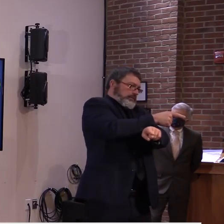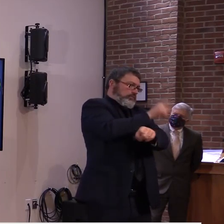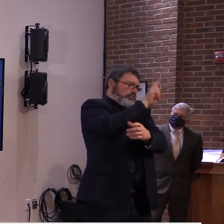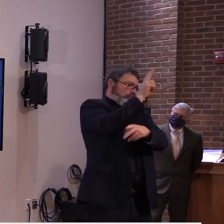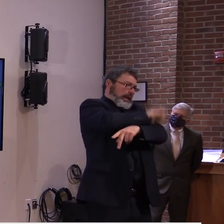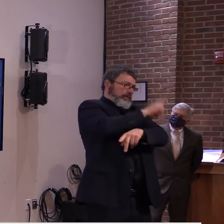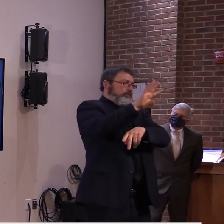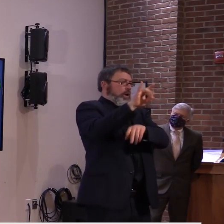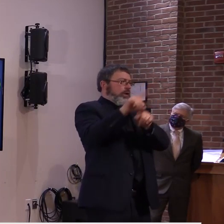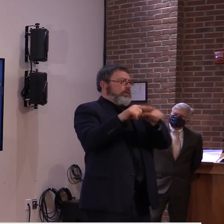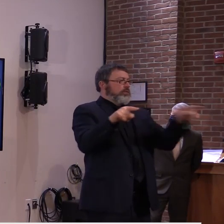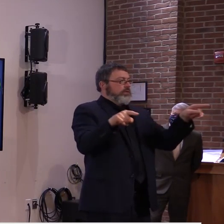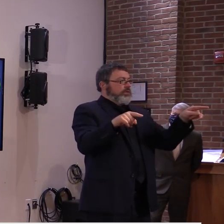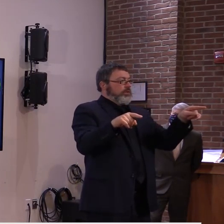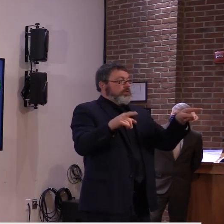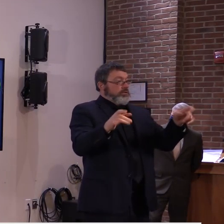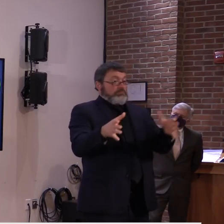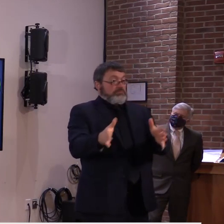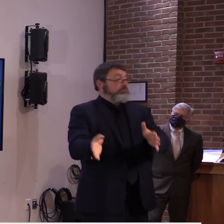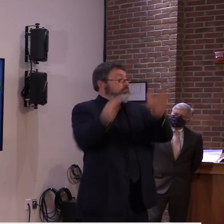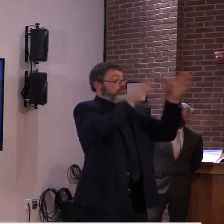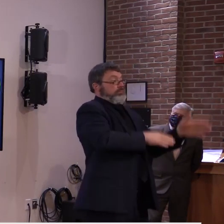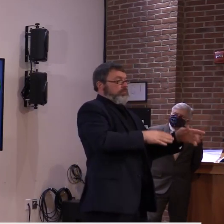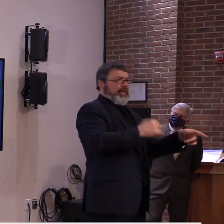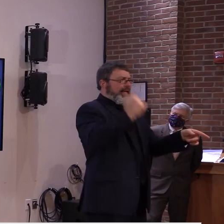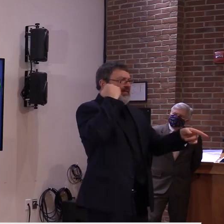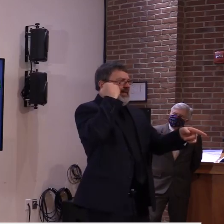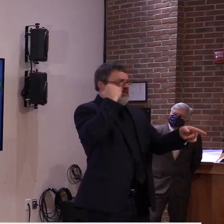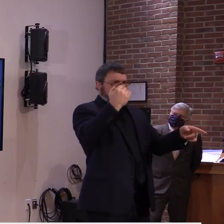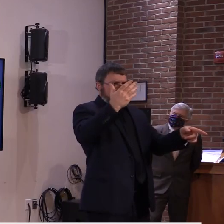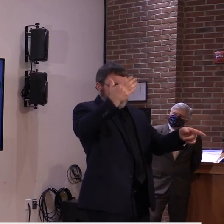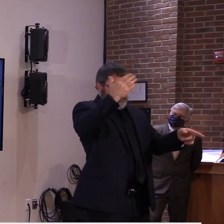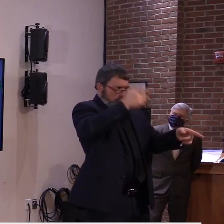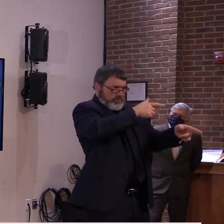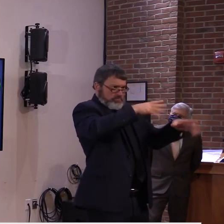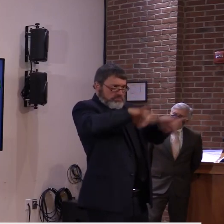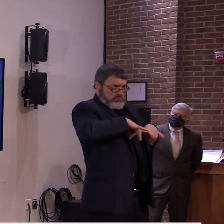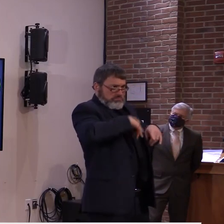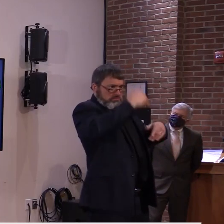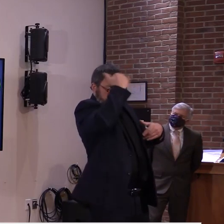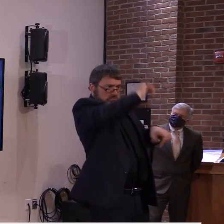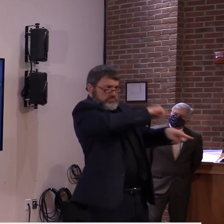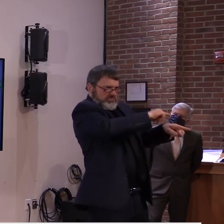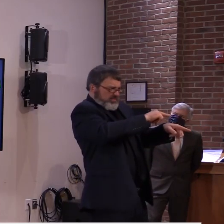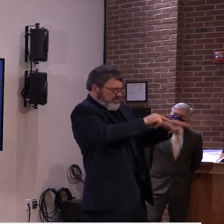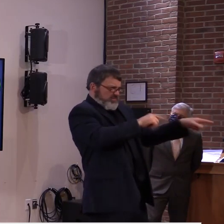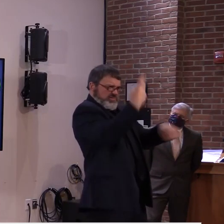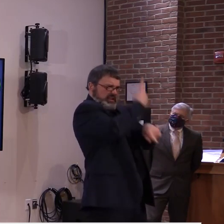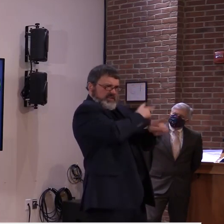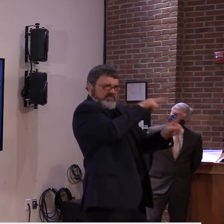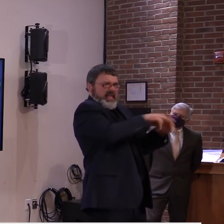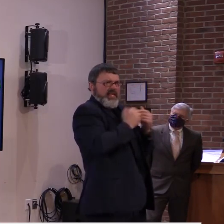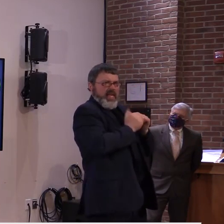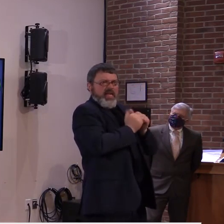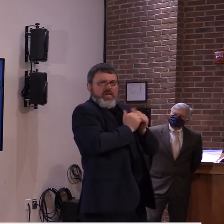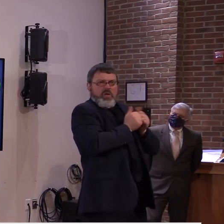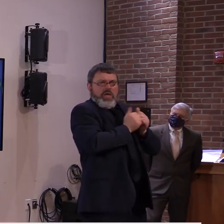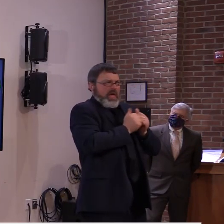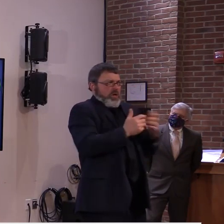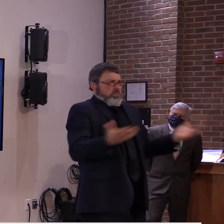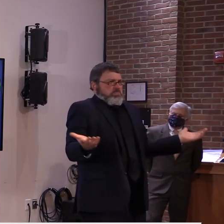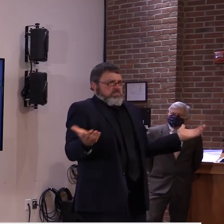the symptomatic person, you can define the 48-hour period. In the asymptomatic person, you cannot. And that's how I answered the